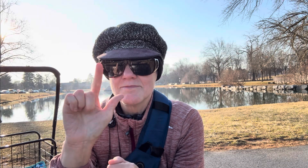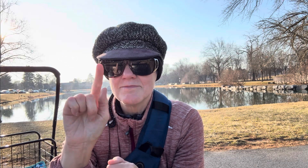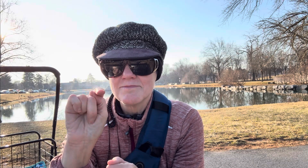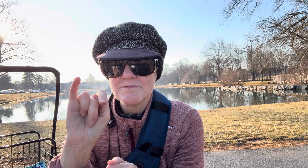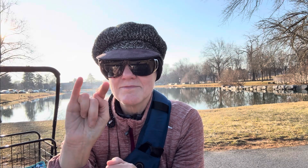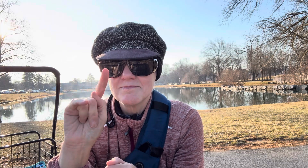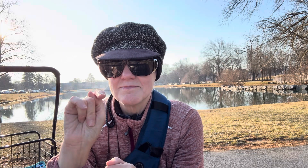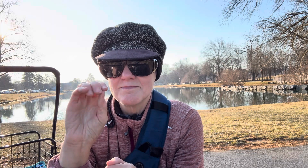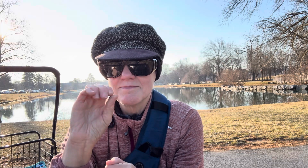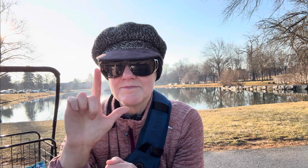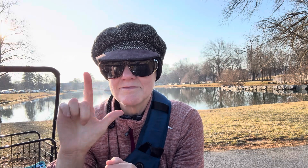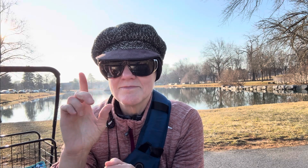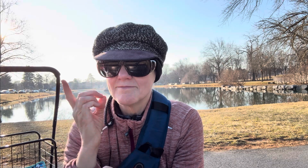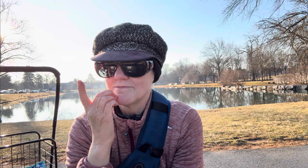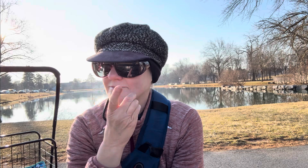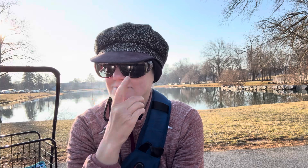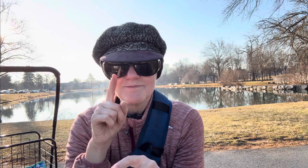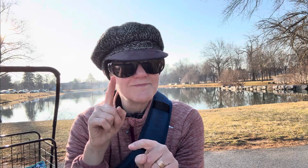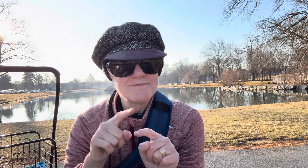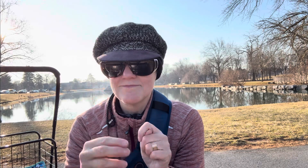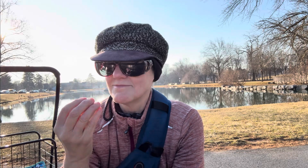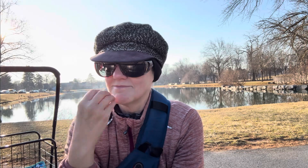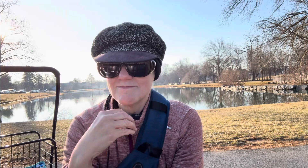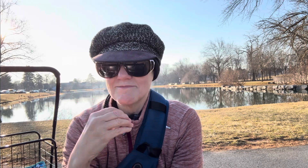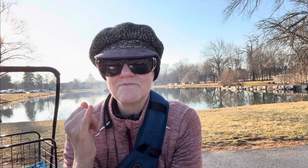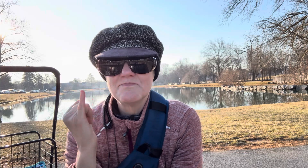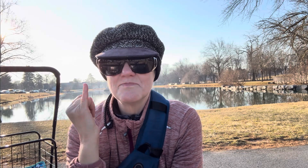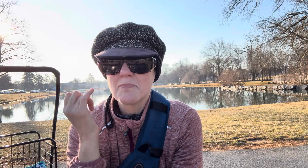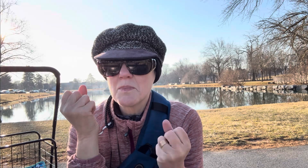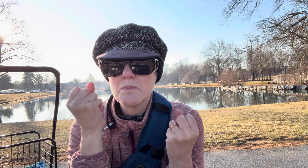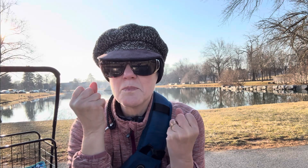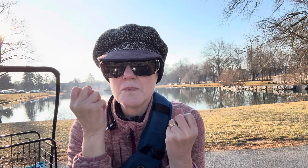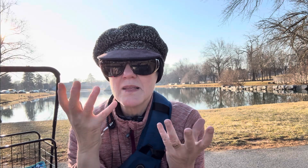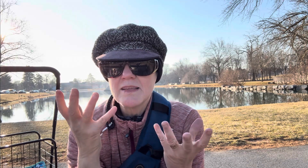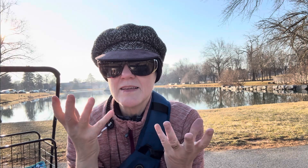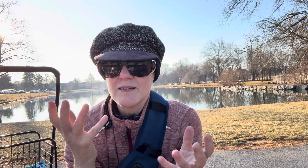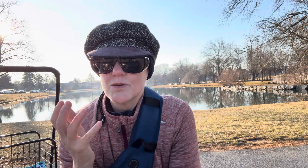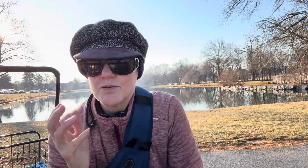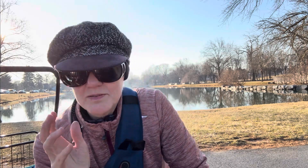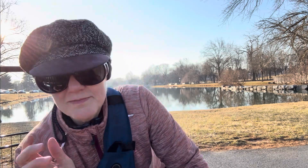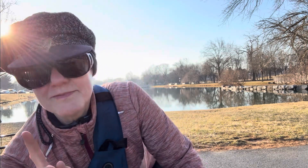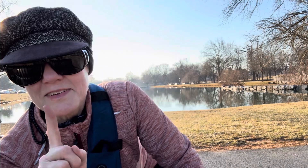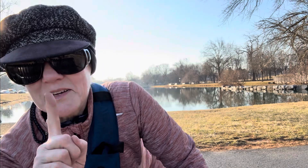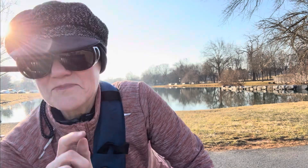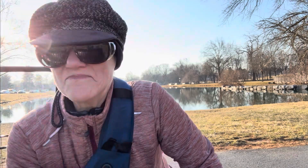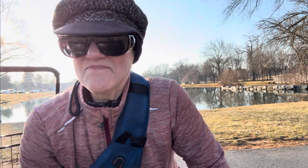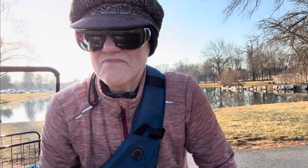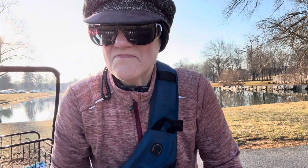maltitol in our imitation honey. He can't eat that. We've tried